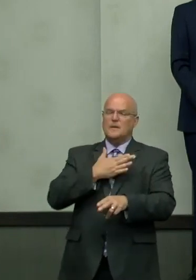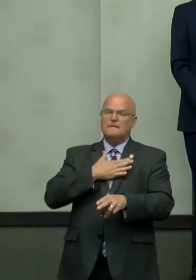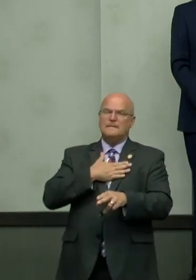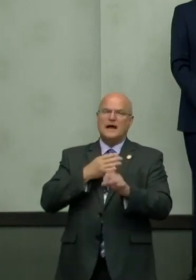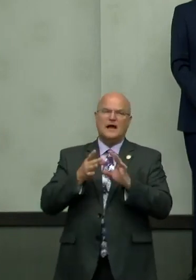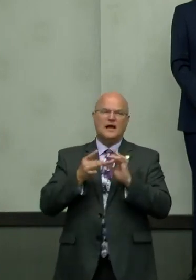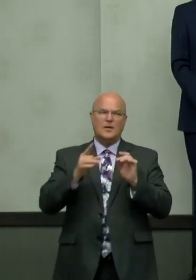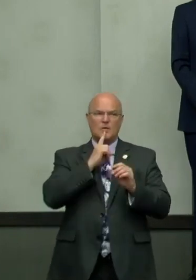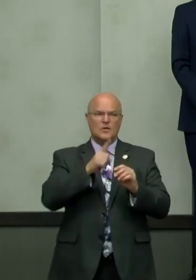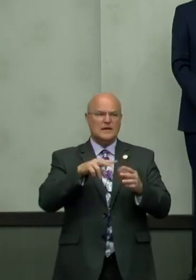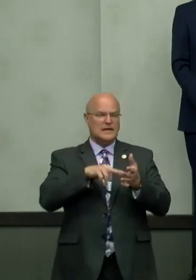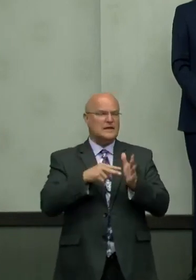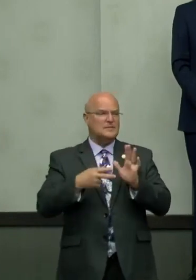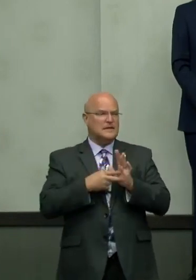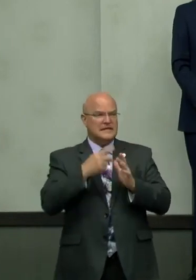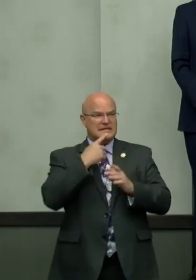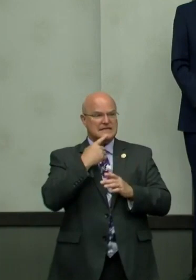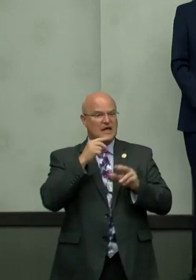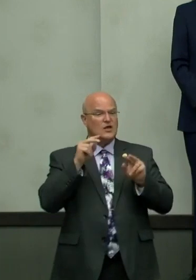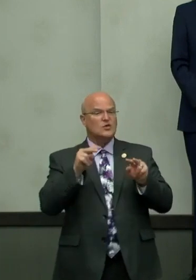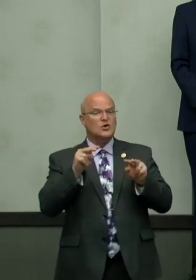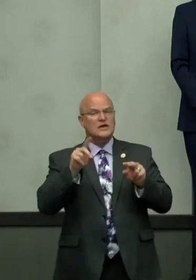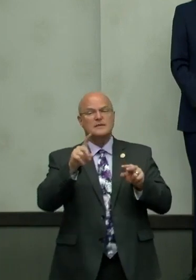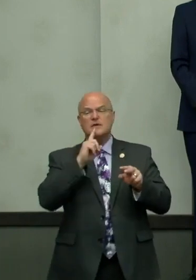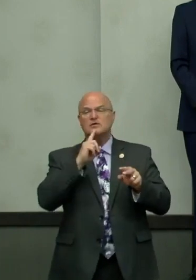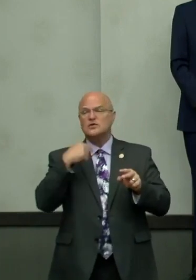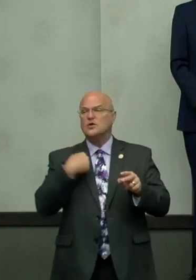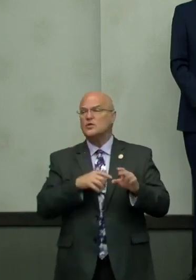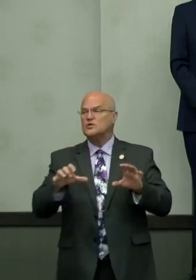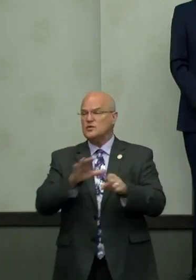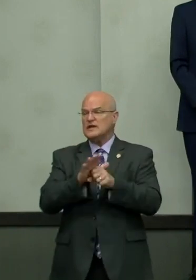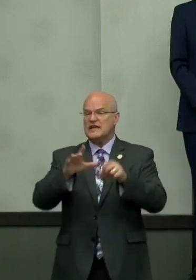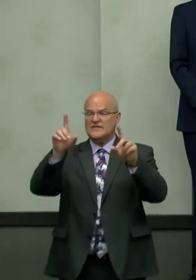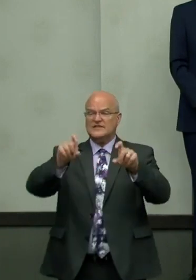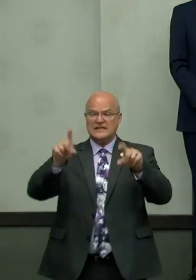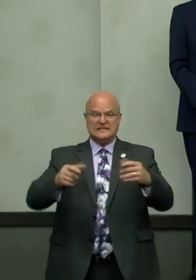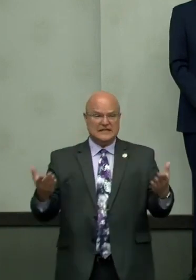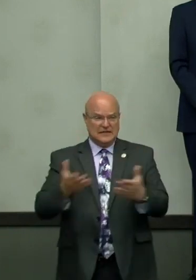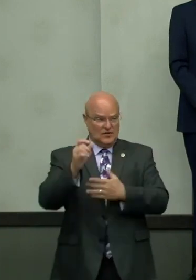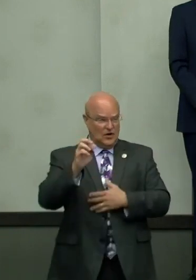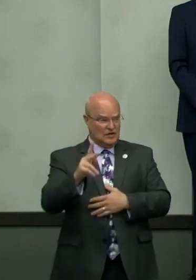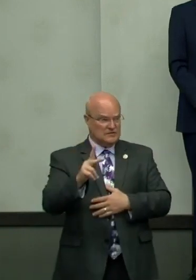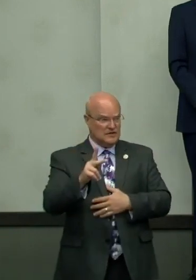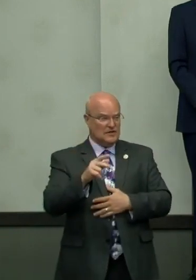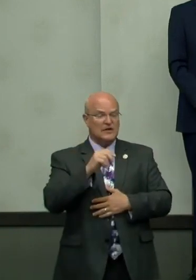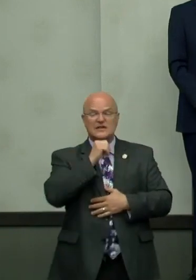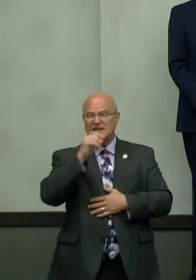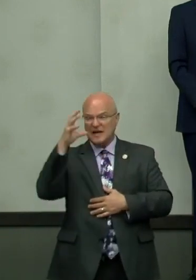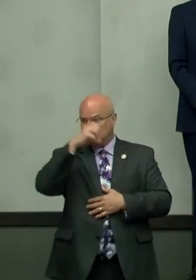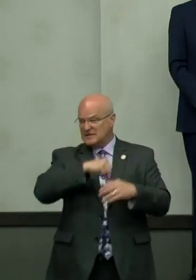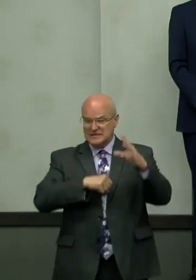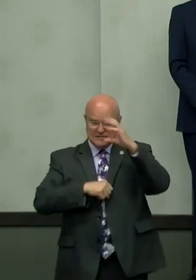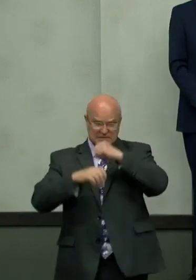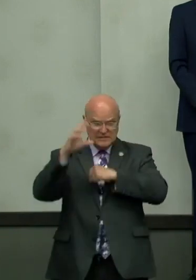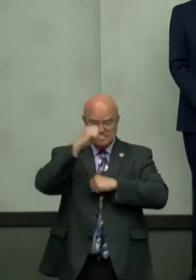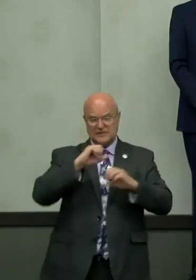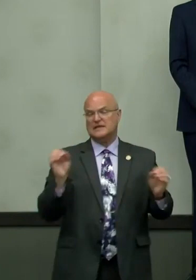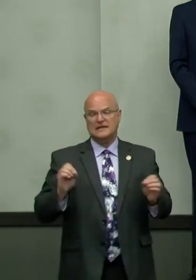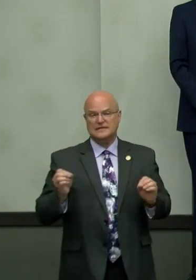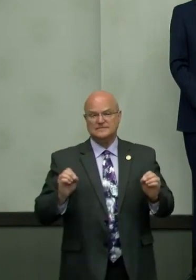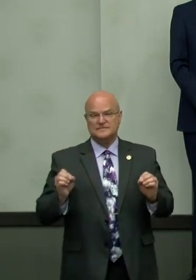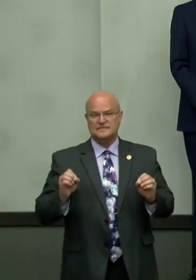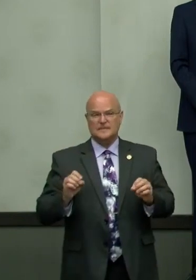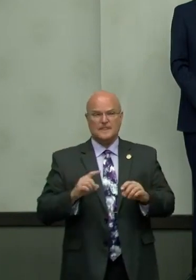really meant to say, look, we just need to make sure we're doing enough testing here, not missing anything. But I certainly